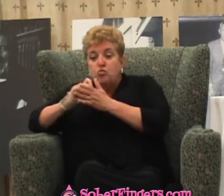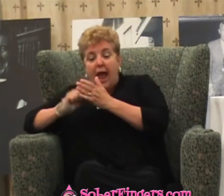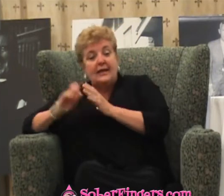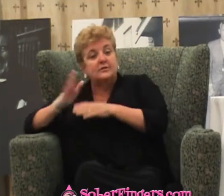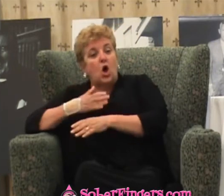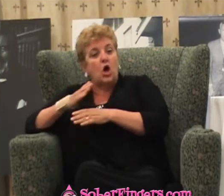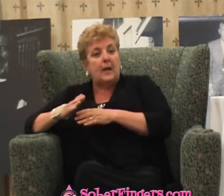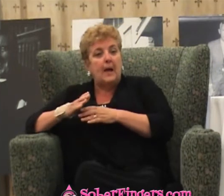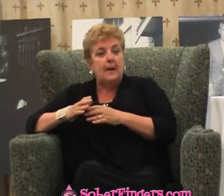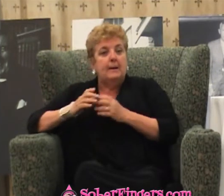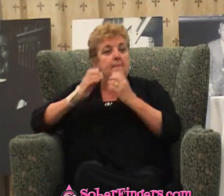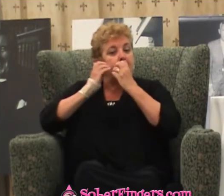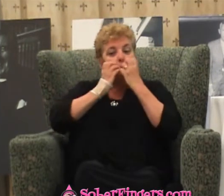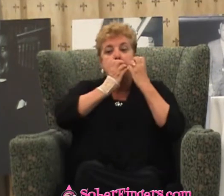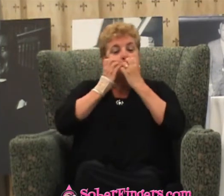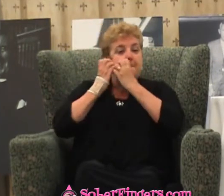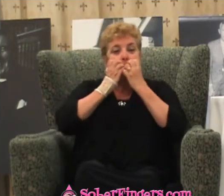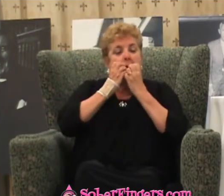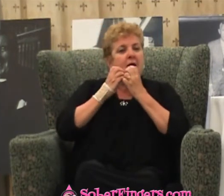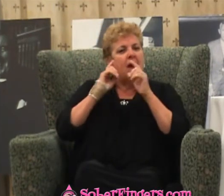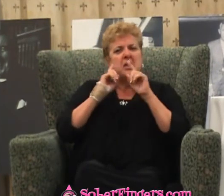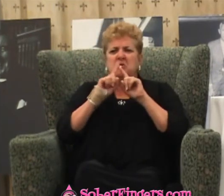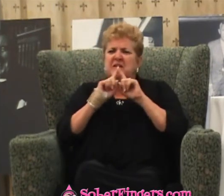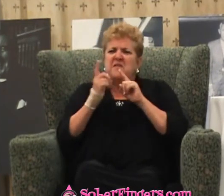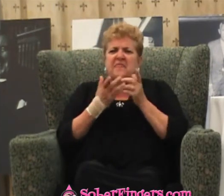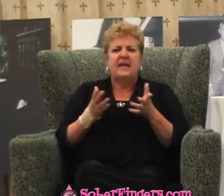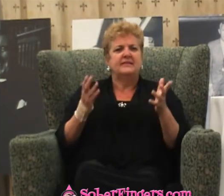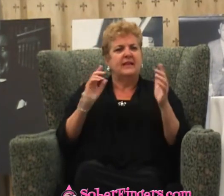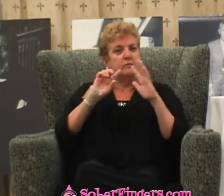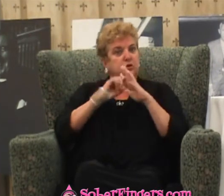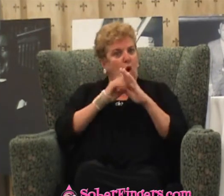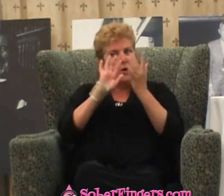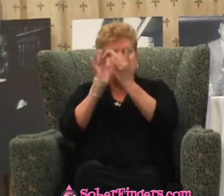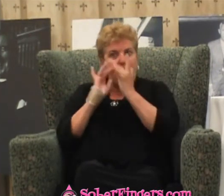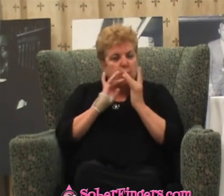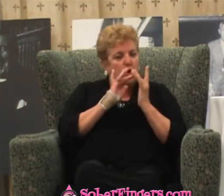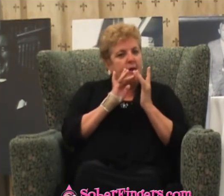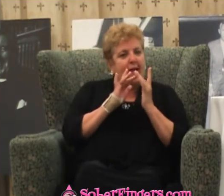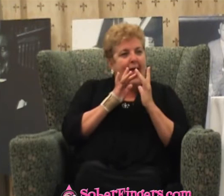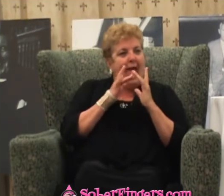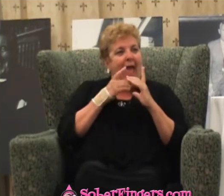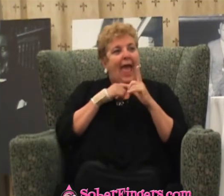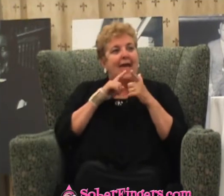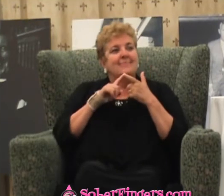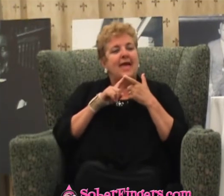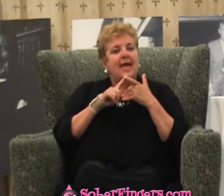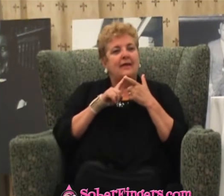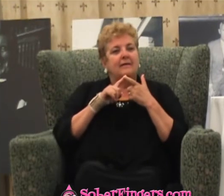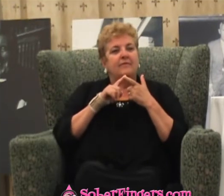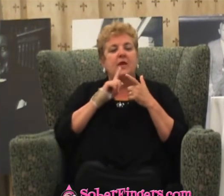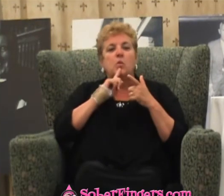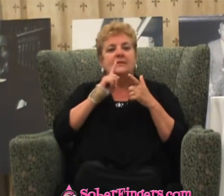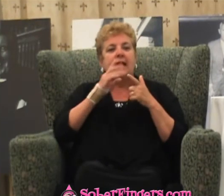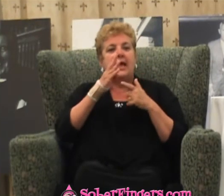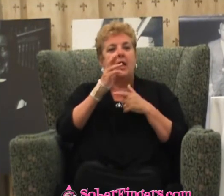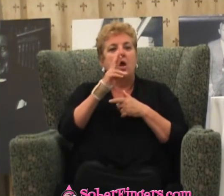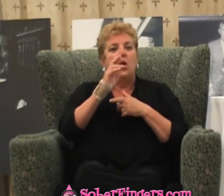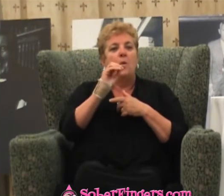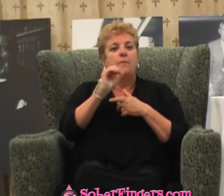little harmonica, do whatever I could. I was starting to get a little network going in Hollywood, and this Broadway show started touring. And